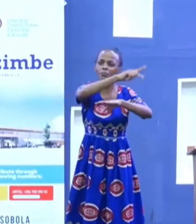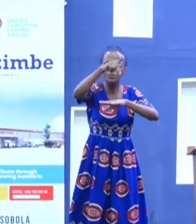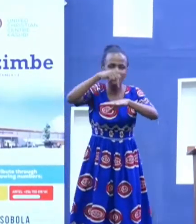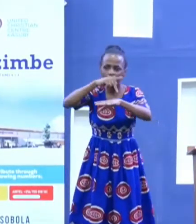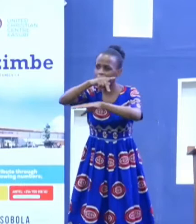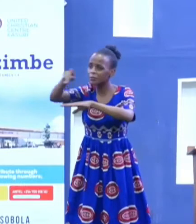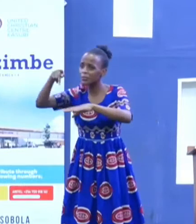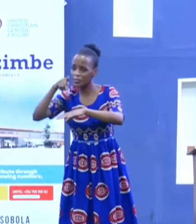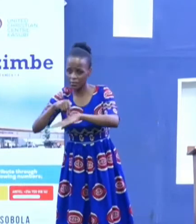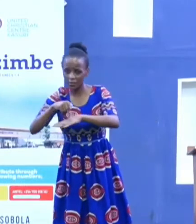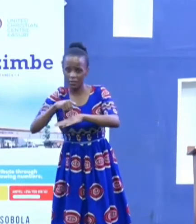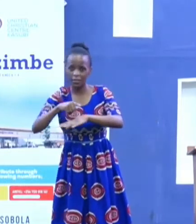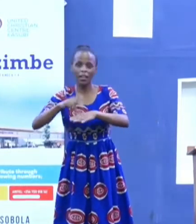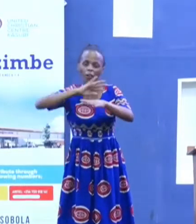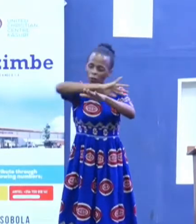or principalities and powers.